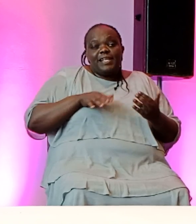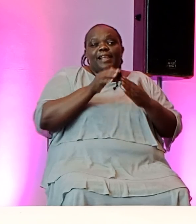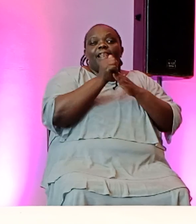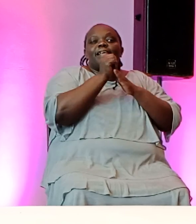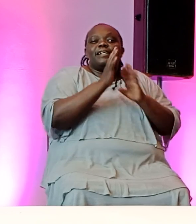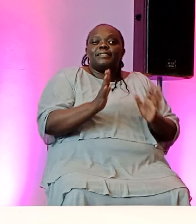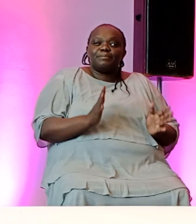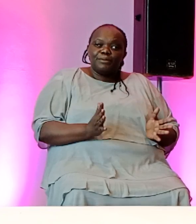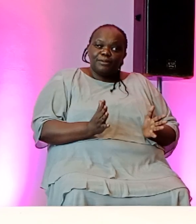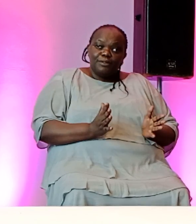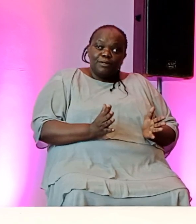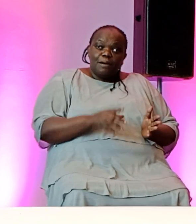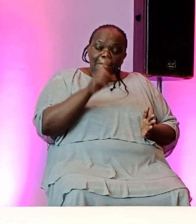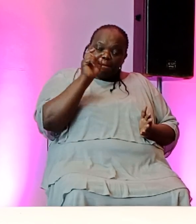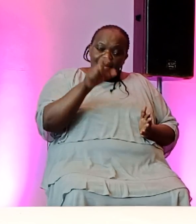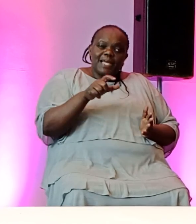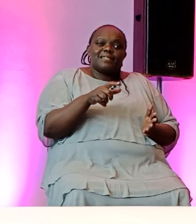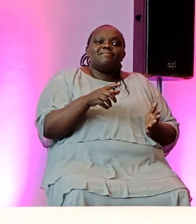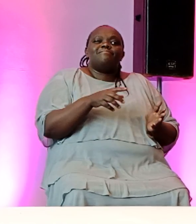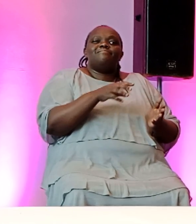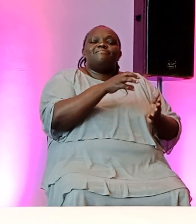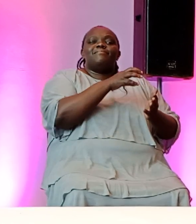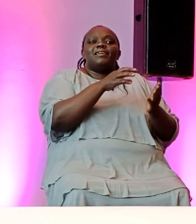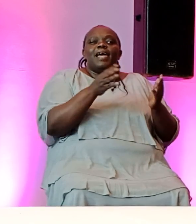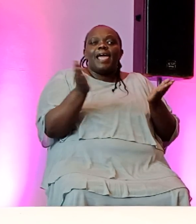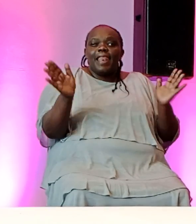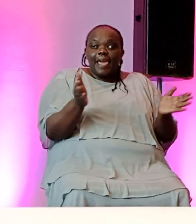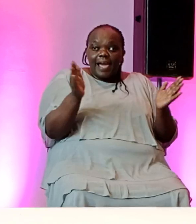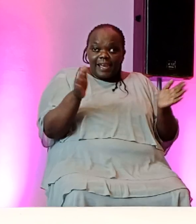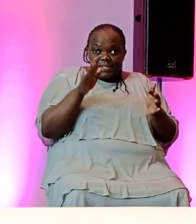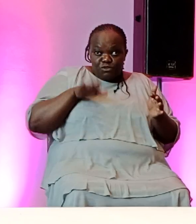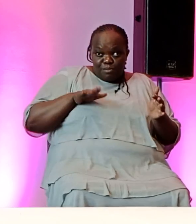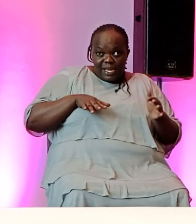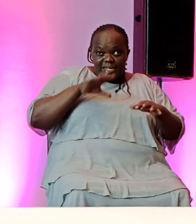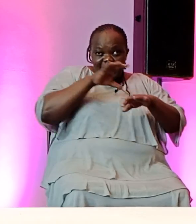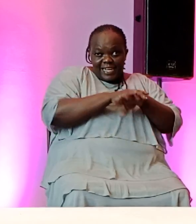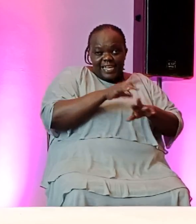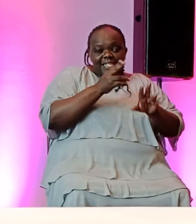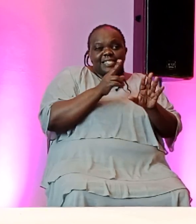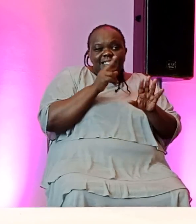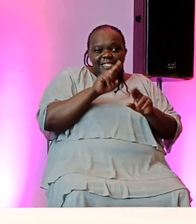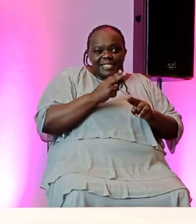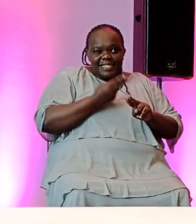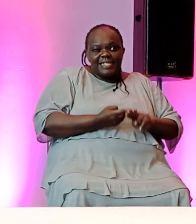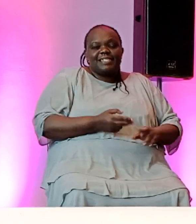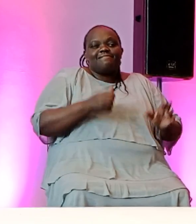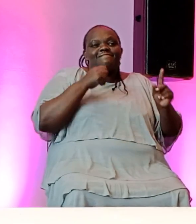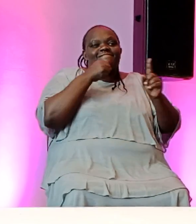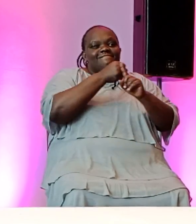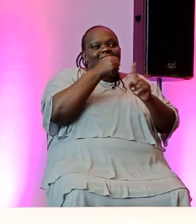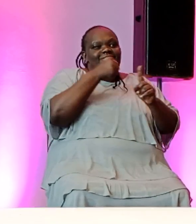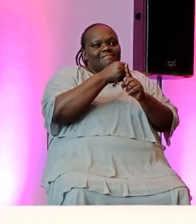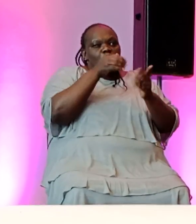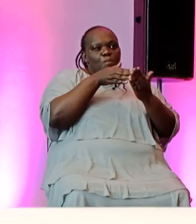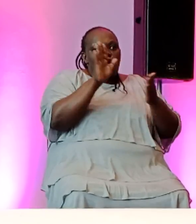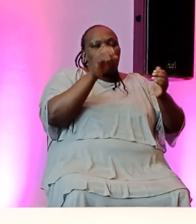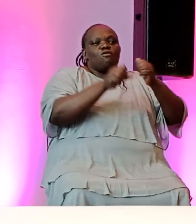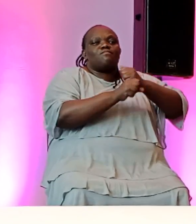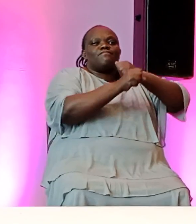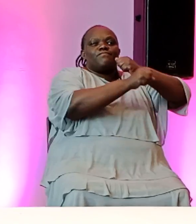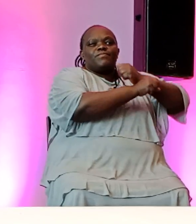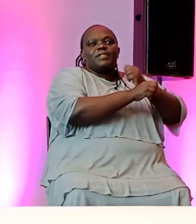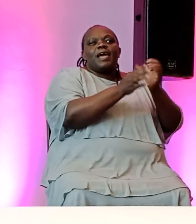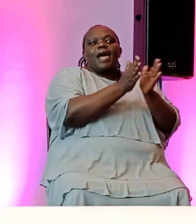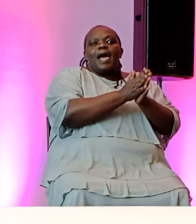leadership? We should embolden women to take their seat, provide more advocacy, sponsorship,